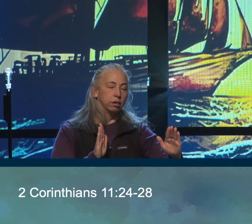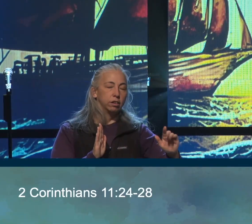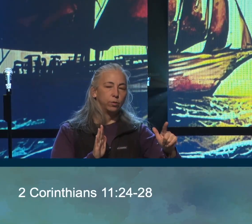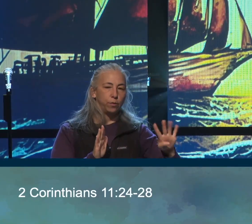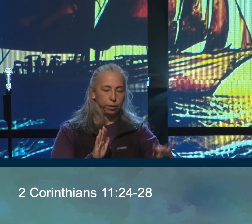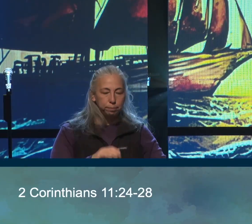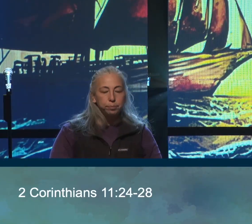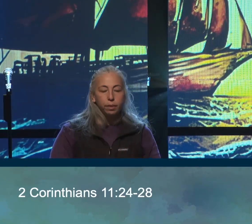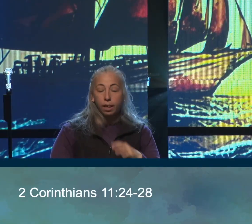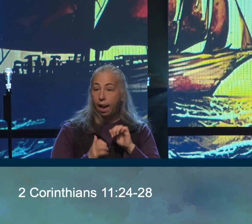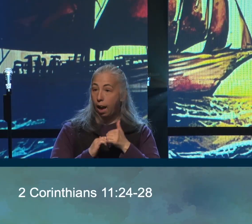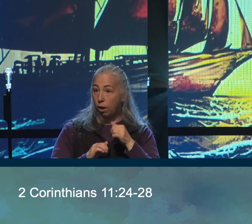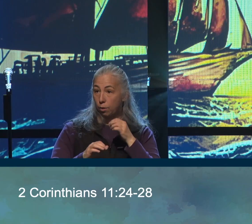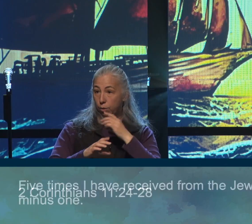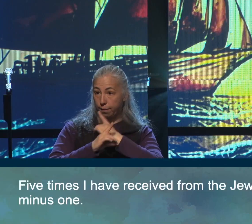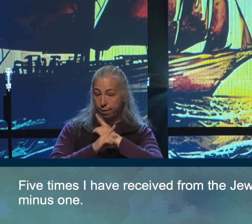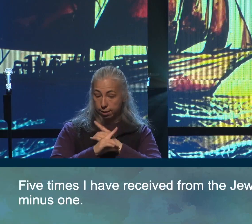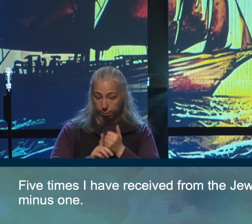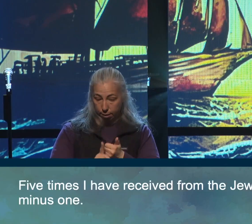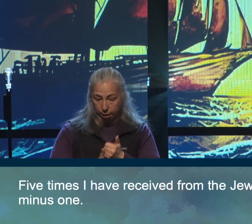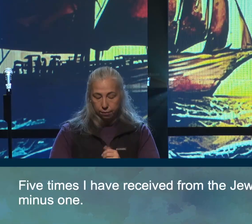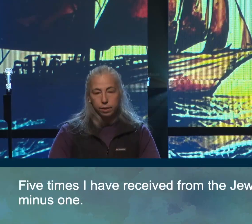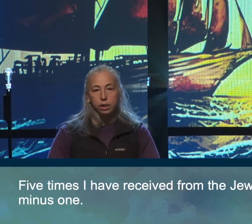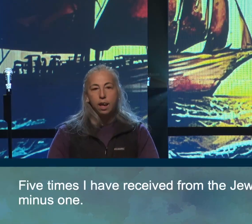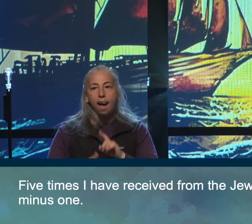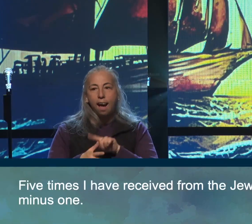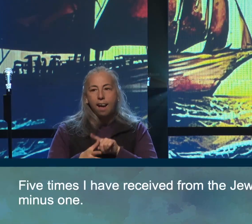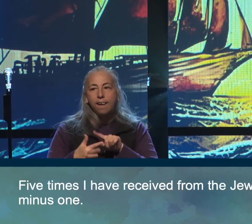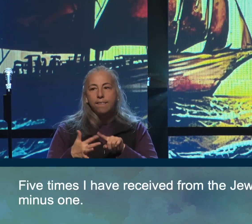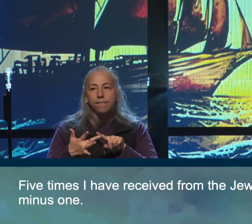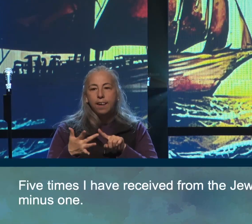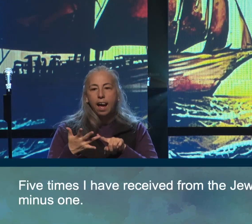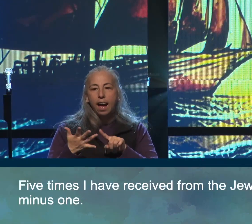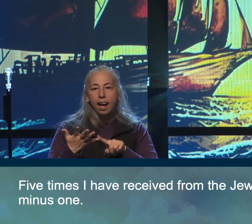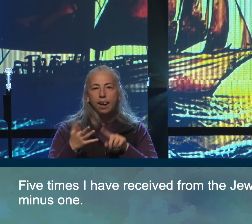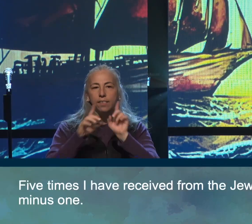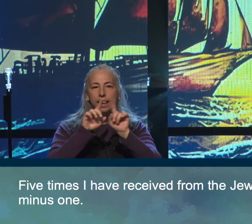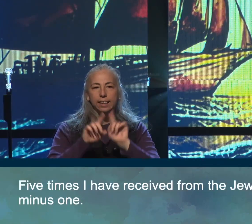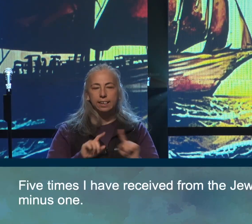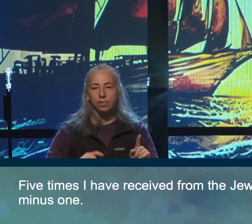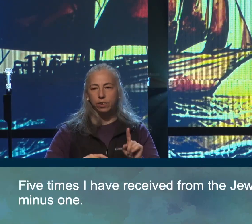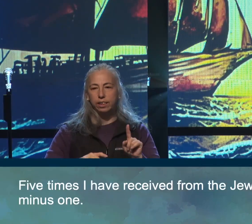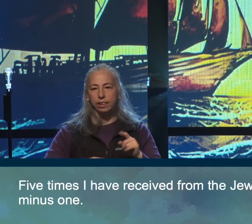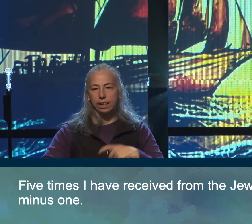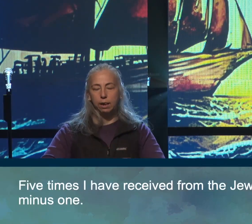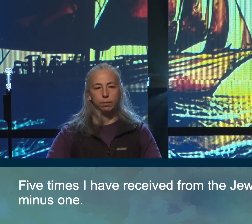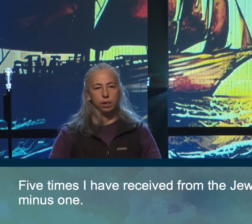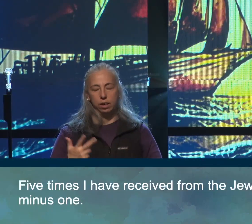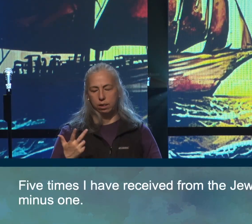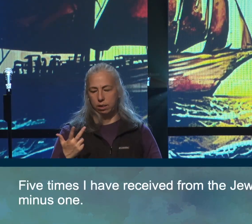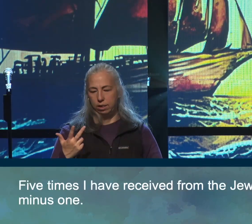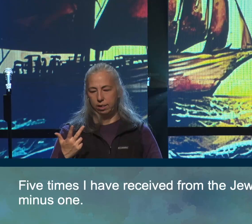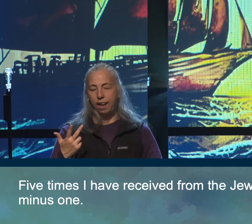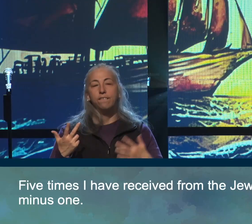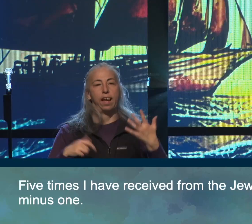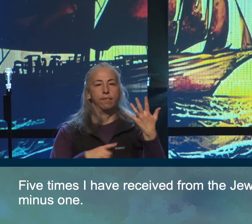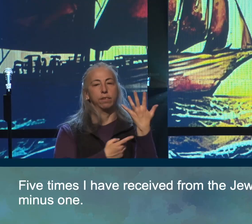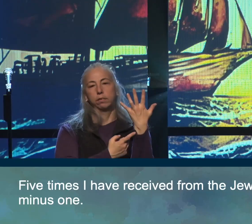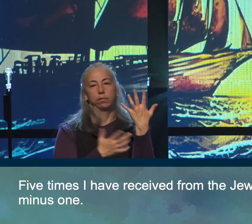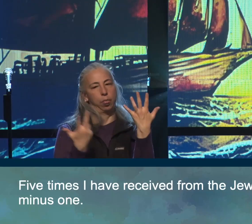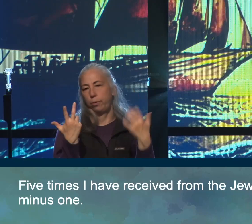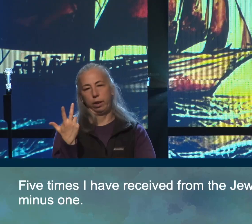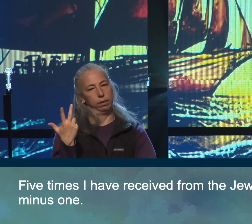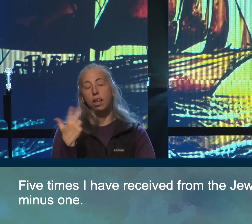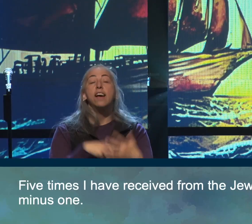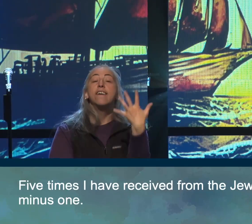authority, how he defends himself. He says, 5 times, not 3, I don't know why I held up 3 fingers, we'll go with 5.